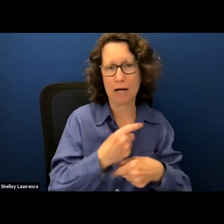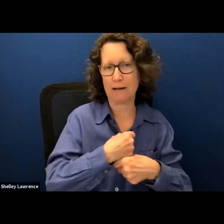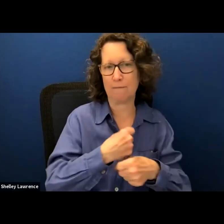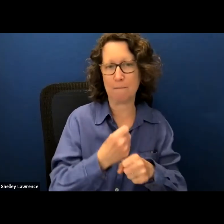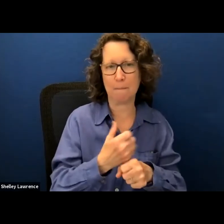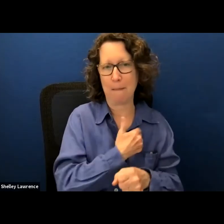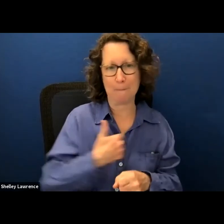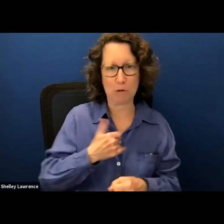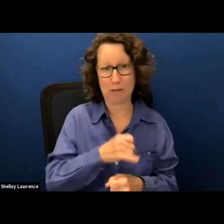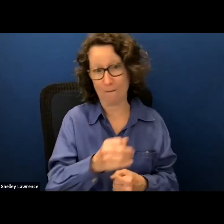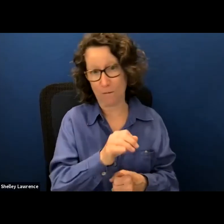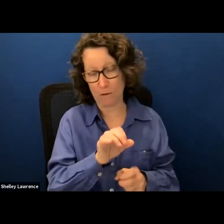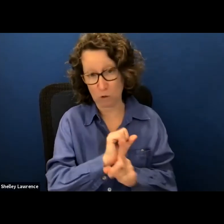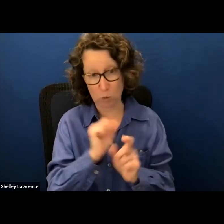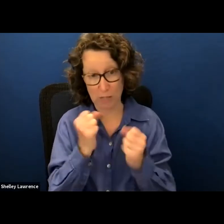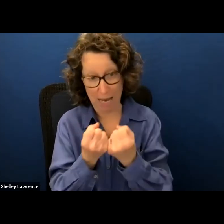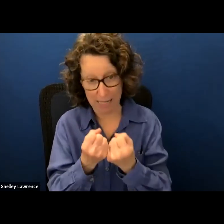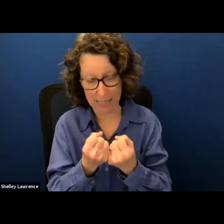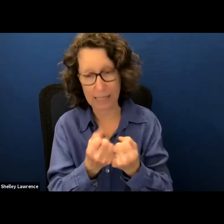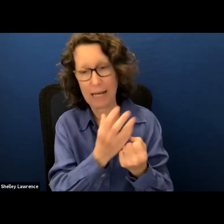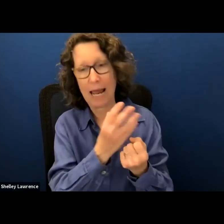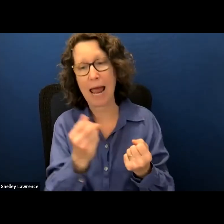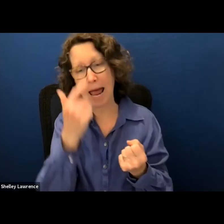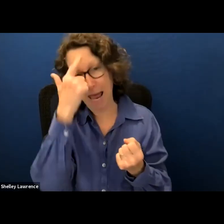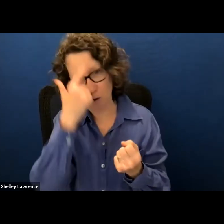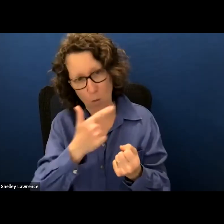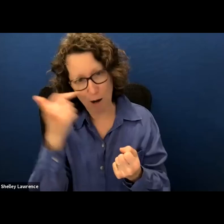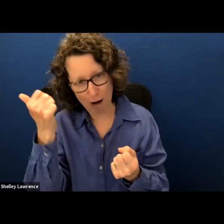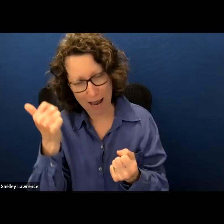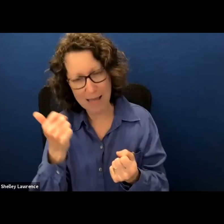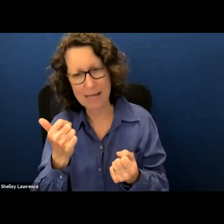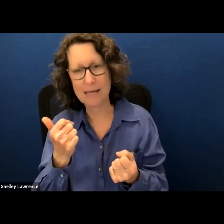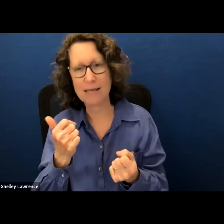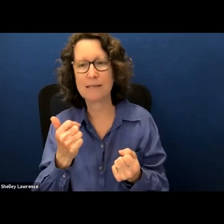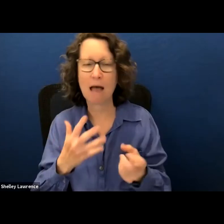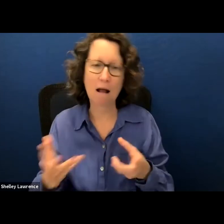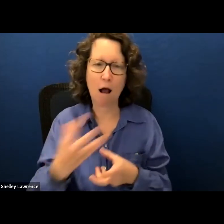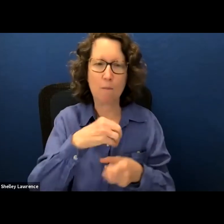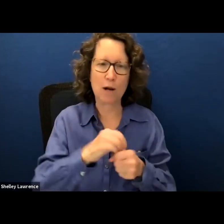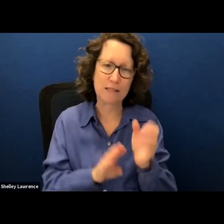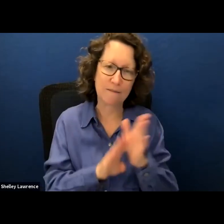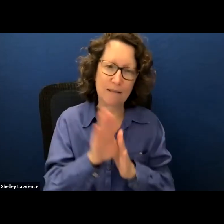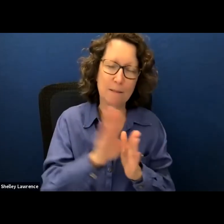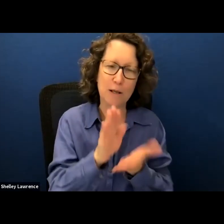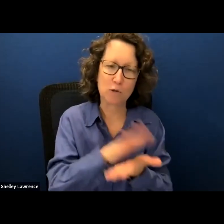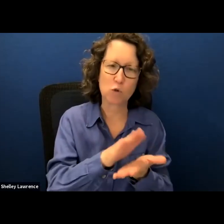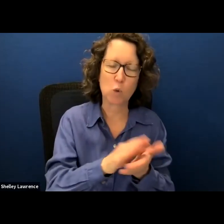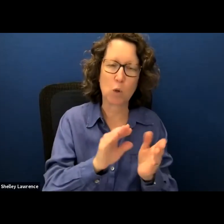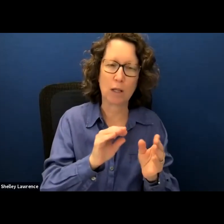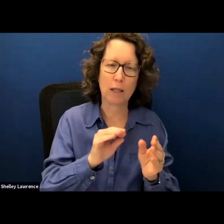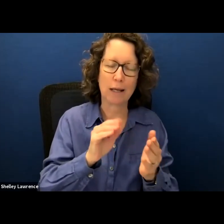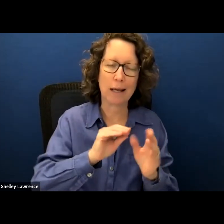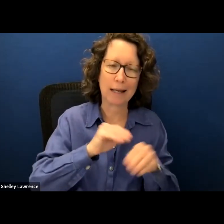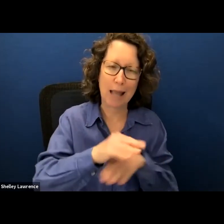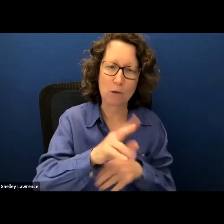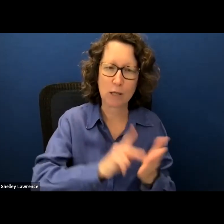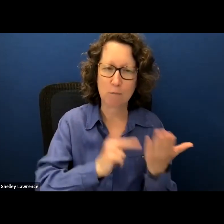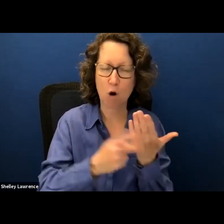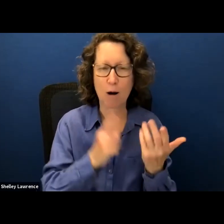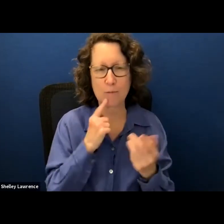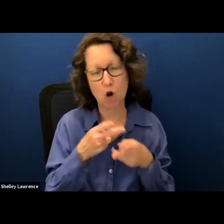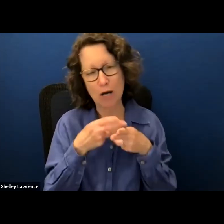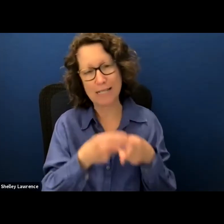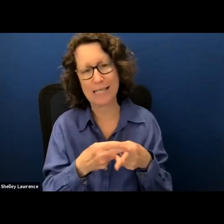of society. And whereas comprehensive developmental school counseling programs are considered